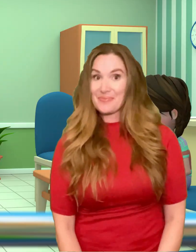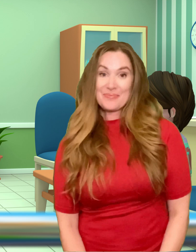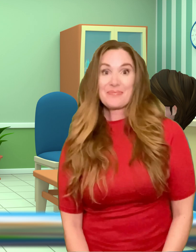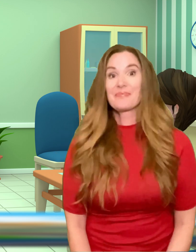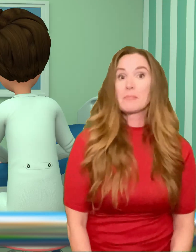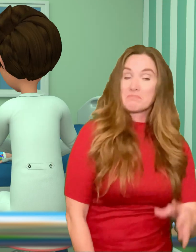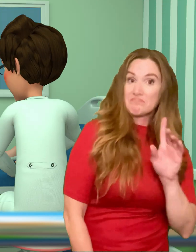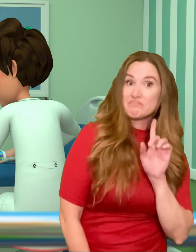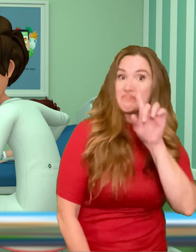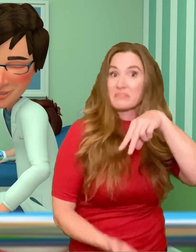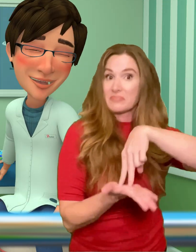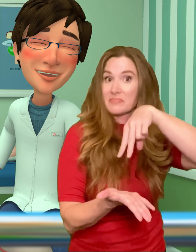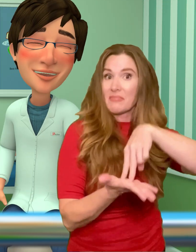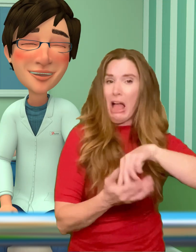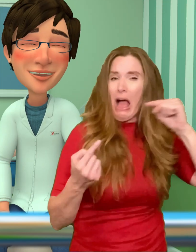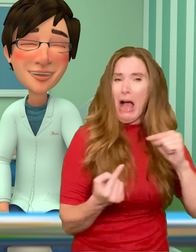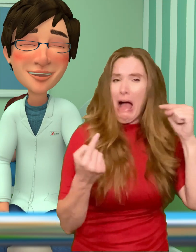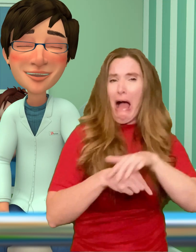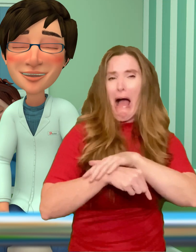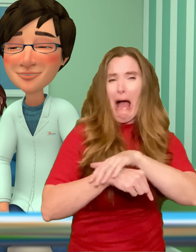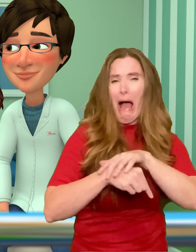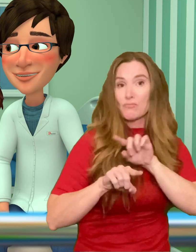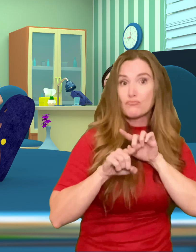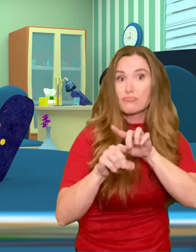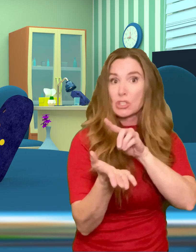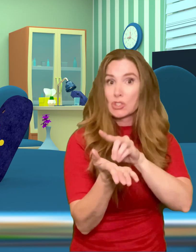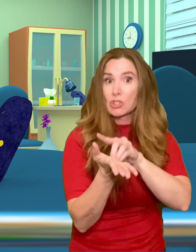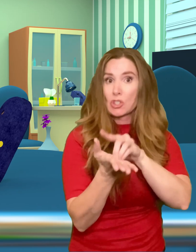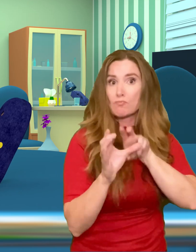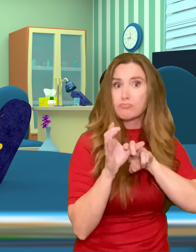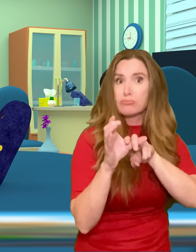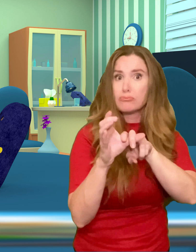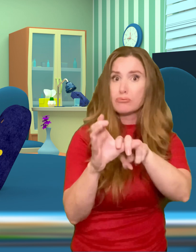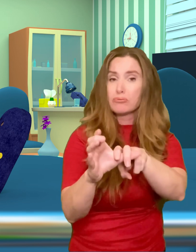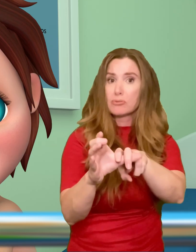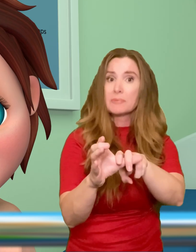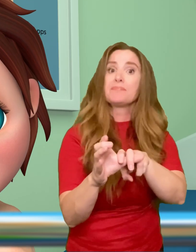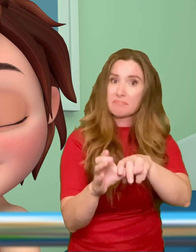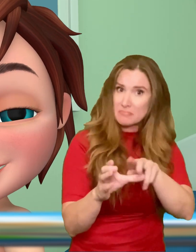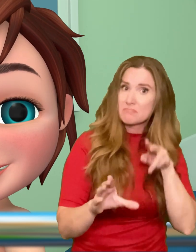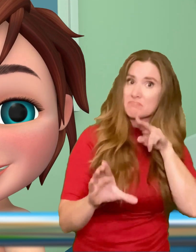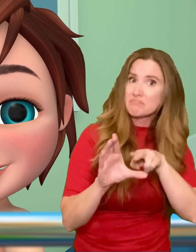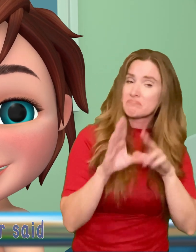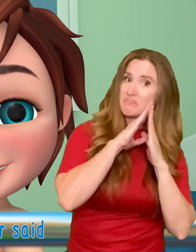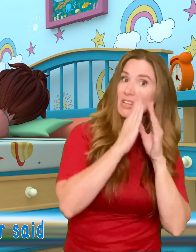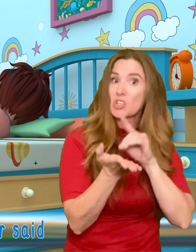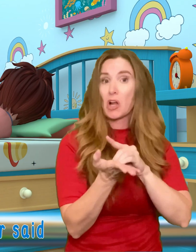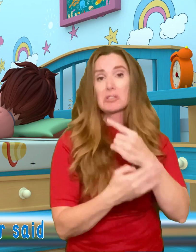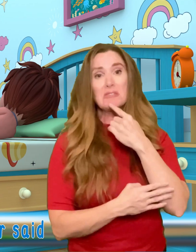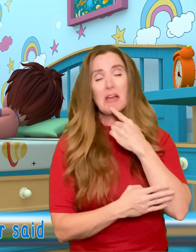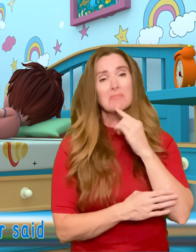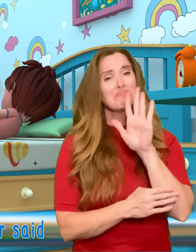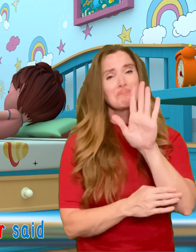mother up Jim got it heard a lot to the doctor they did hurry then he went to bed as